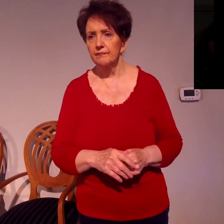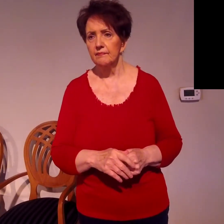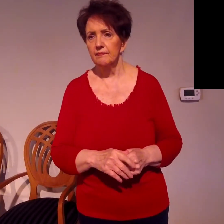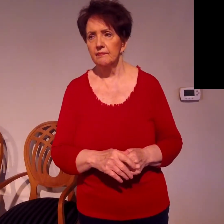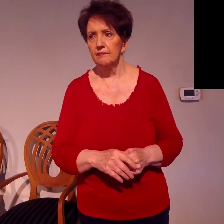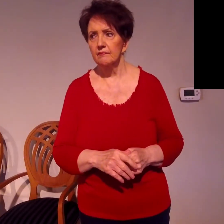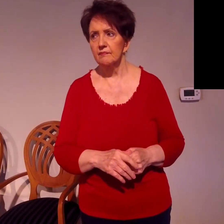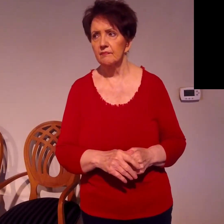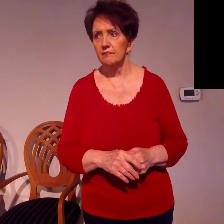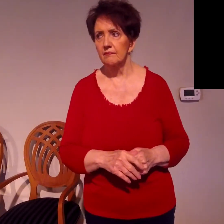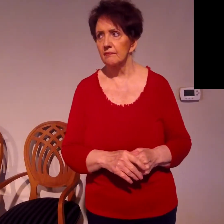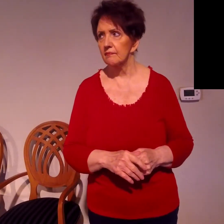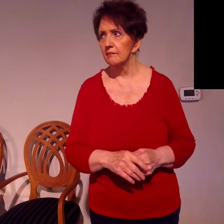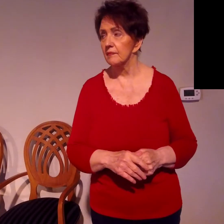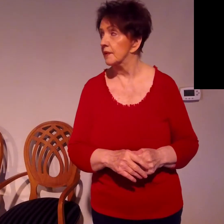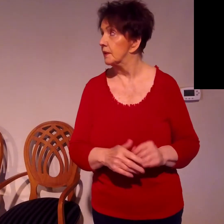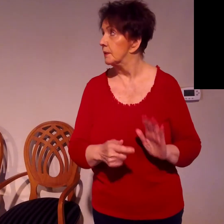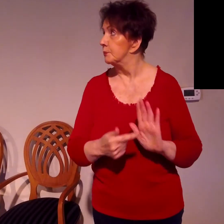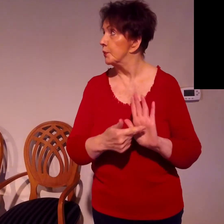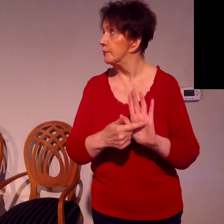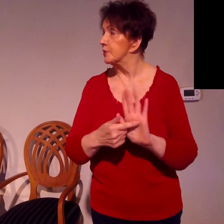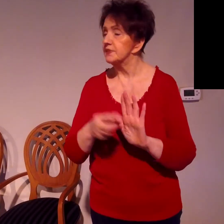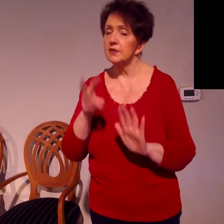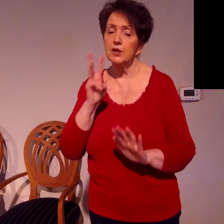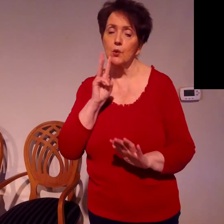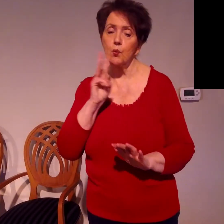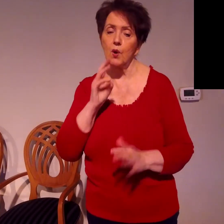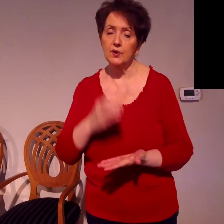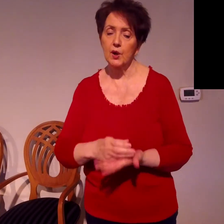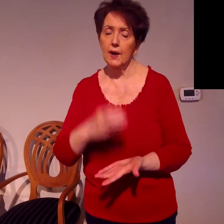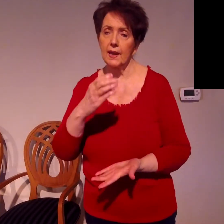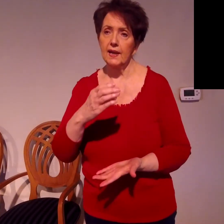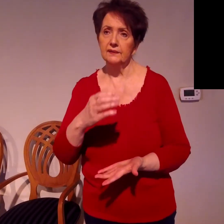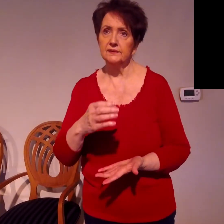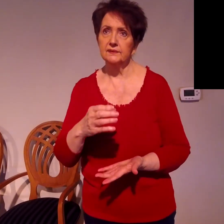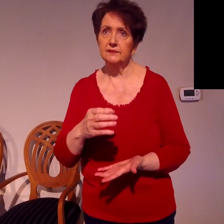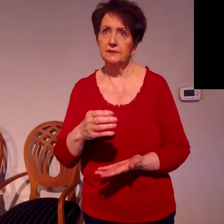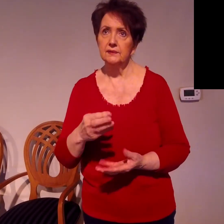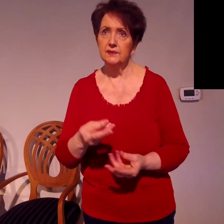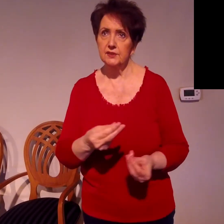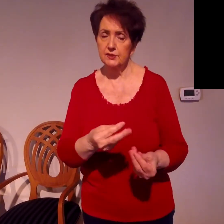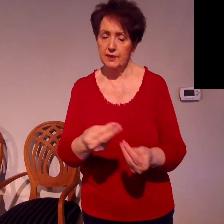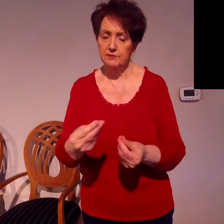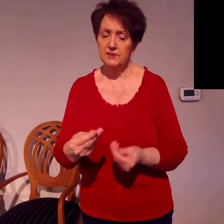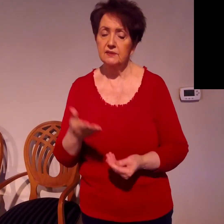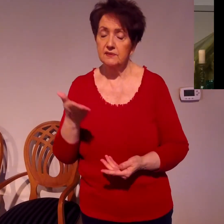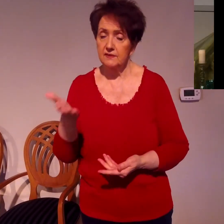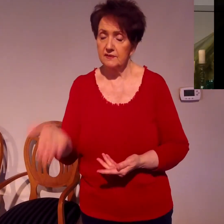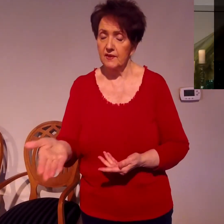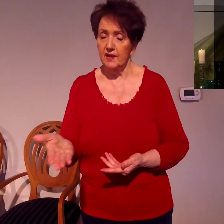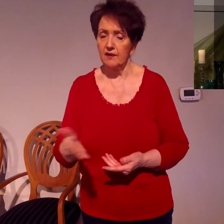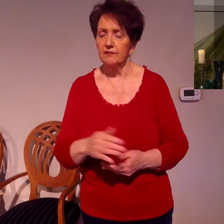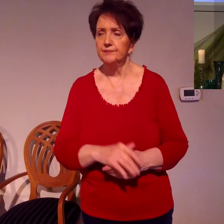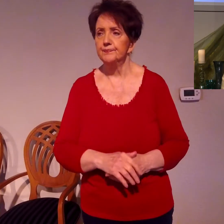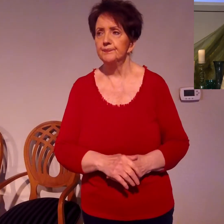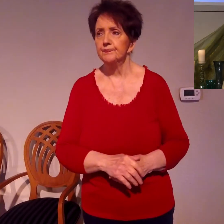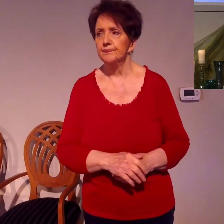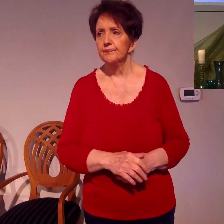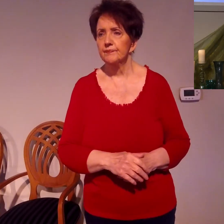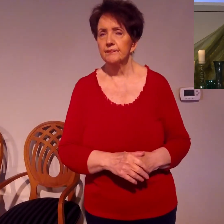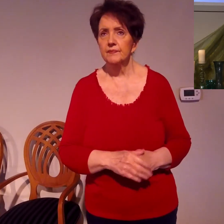I'm representing a water glass. This divine oceanic substance is here, right? As water glass. It doesn't